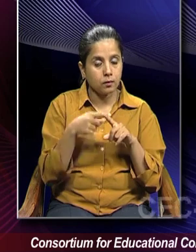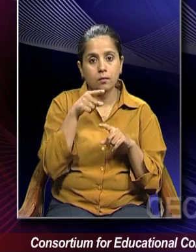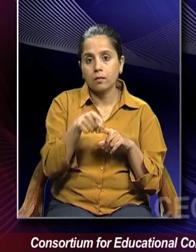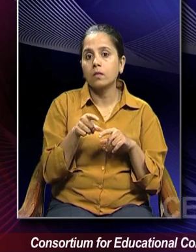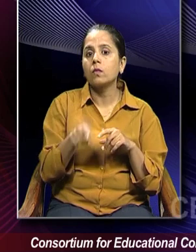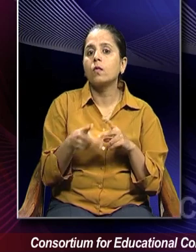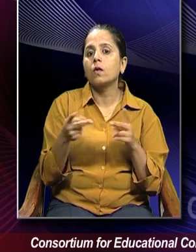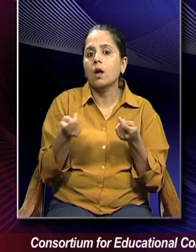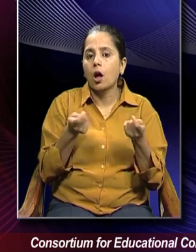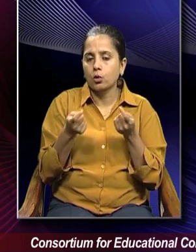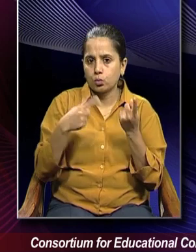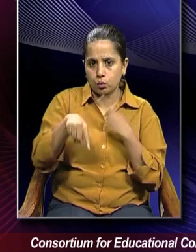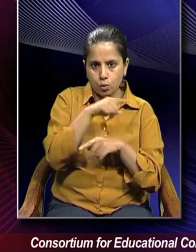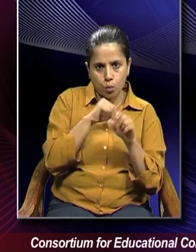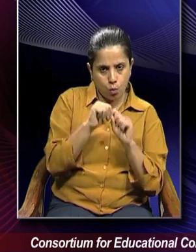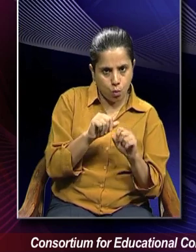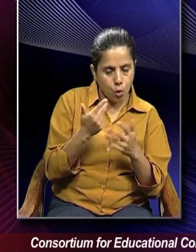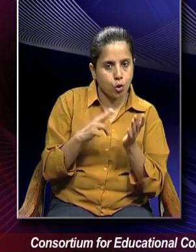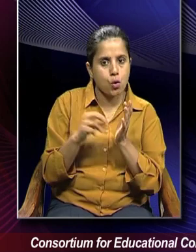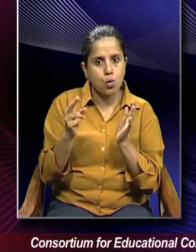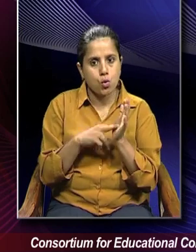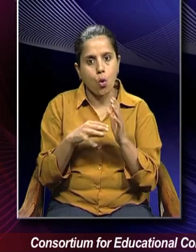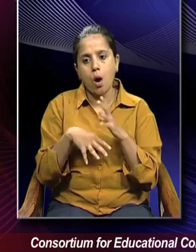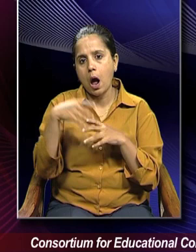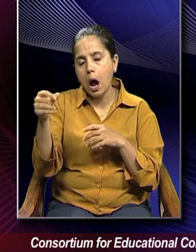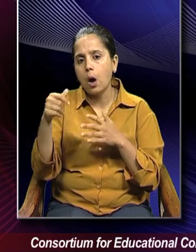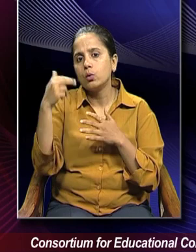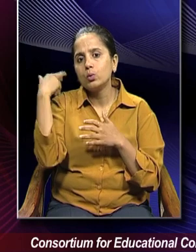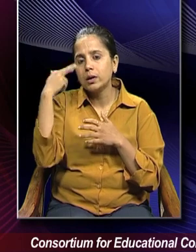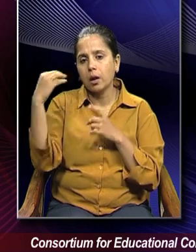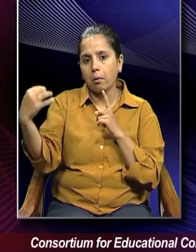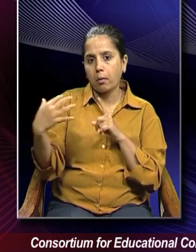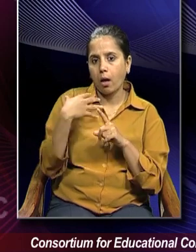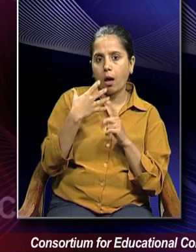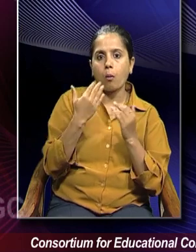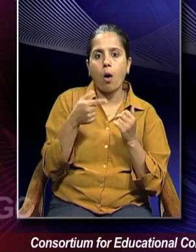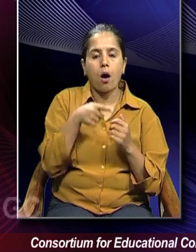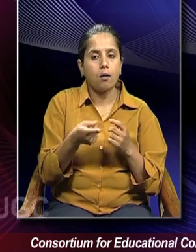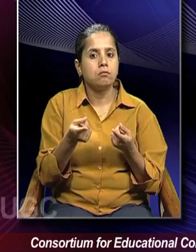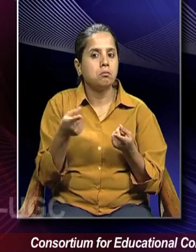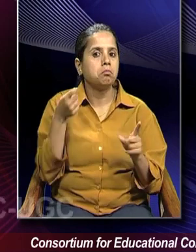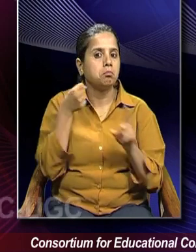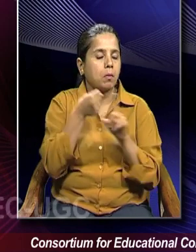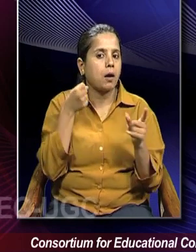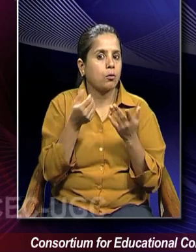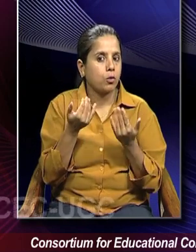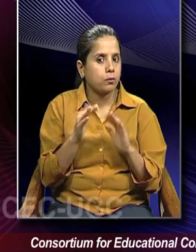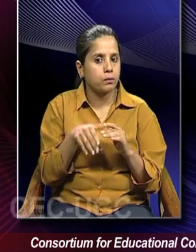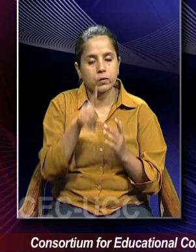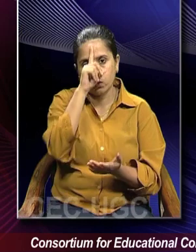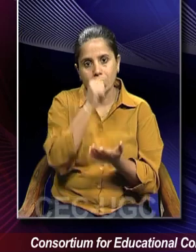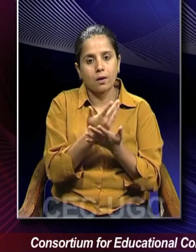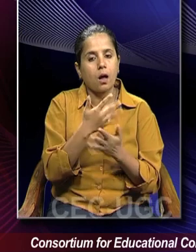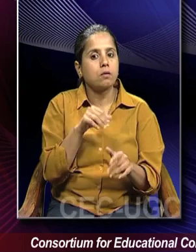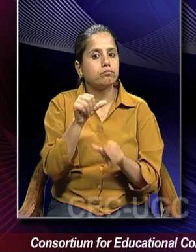of controllable internal and non-controllable external factors, which actually have impact on a decision